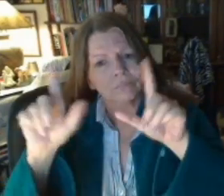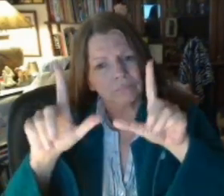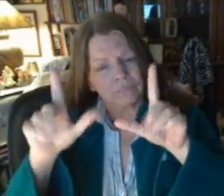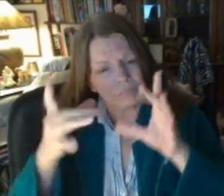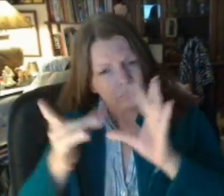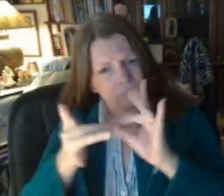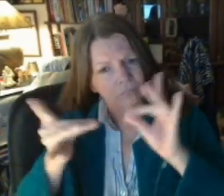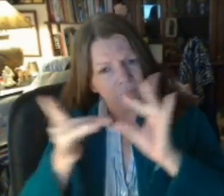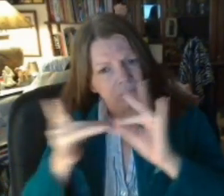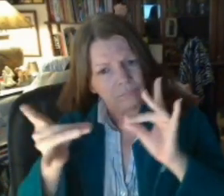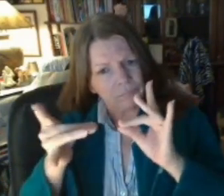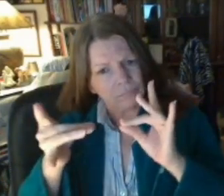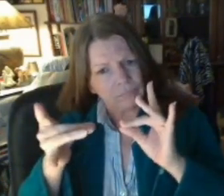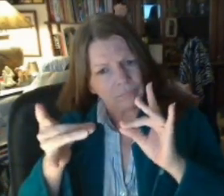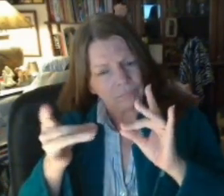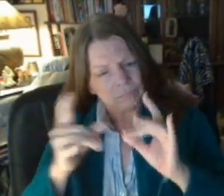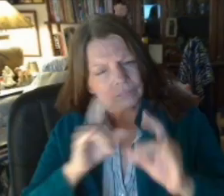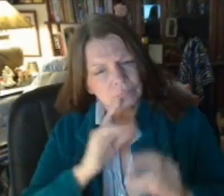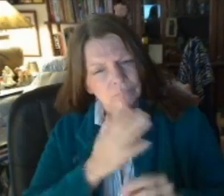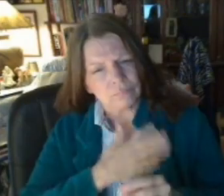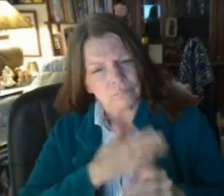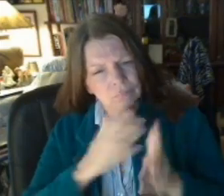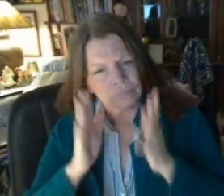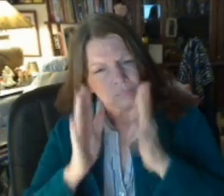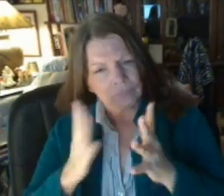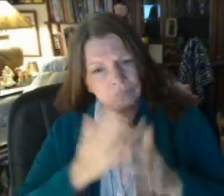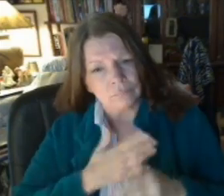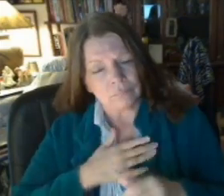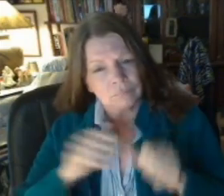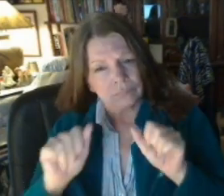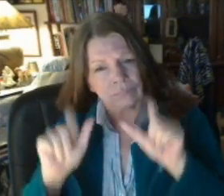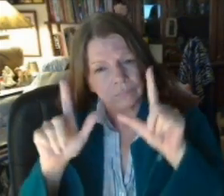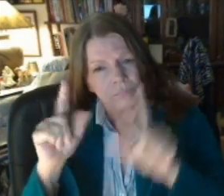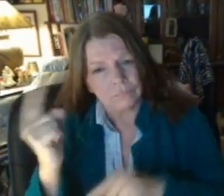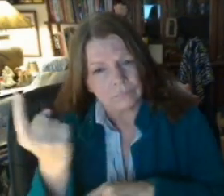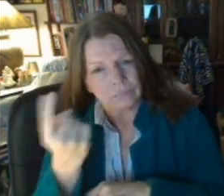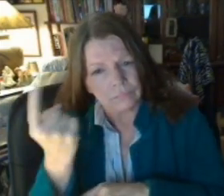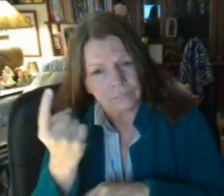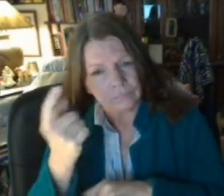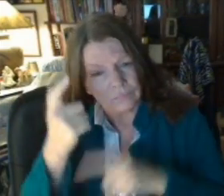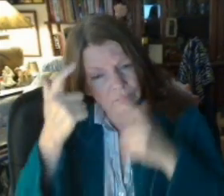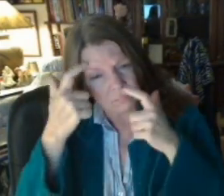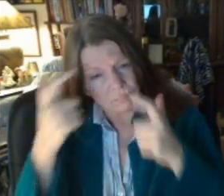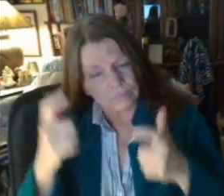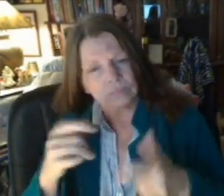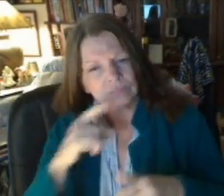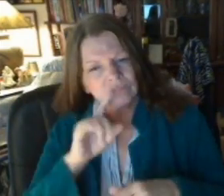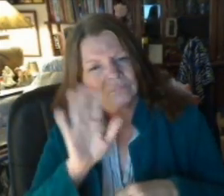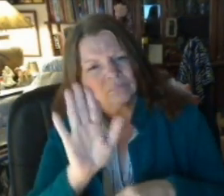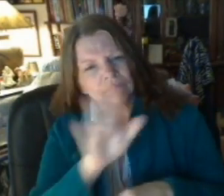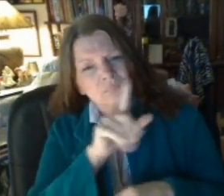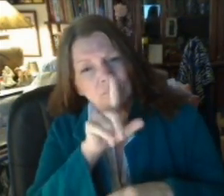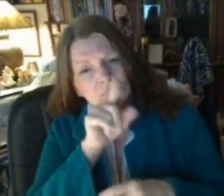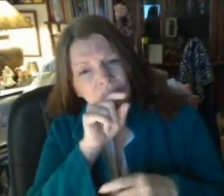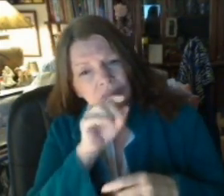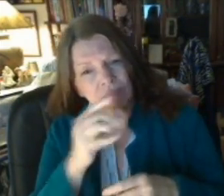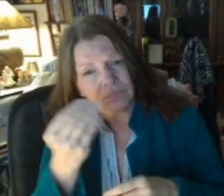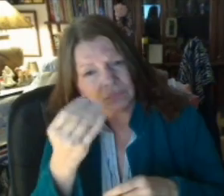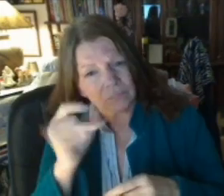and your family's safety on the internet. You know, when somebody comes up and mugs you, you know what happened. You know they took your money.